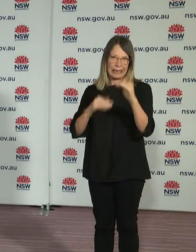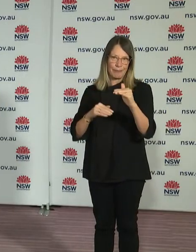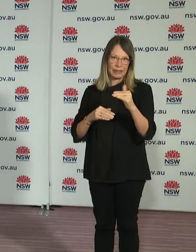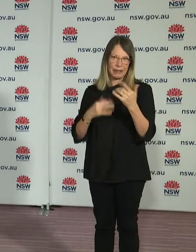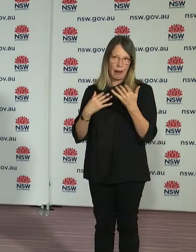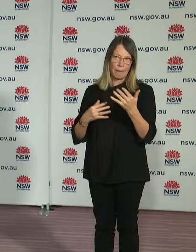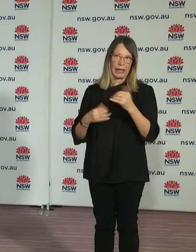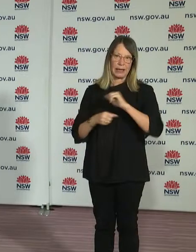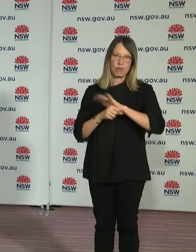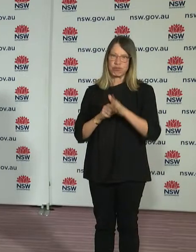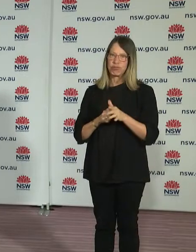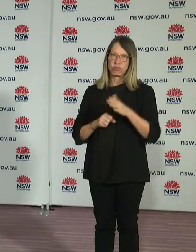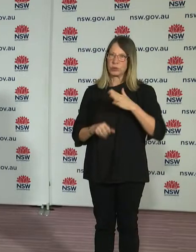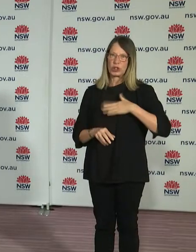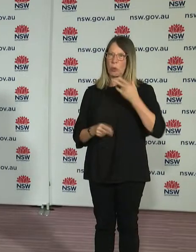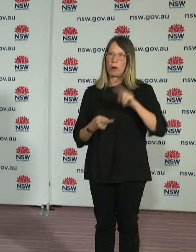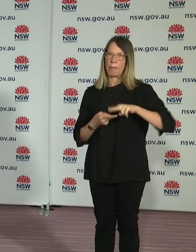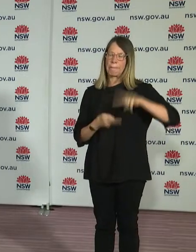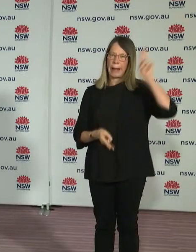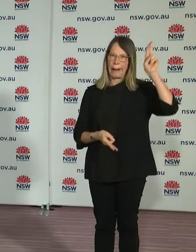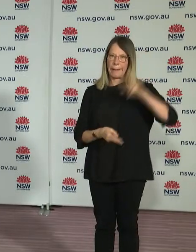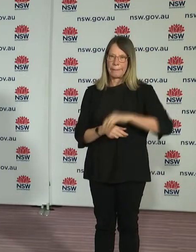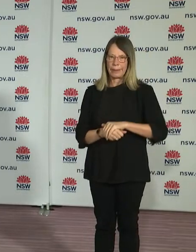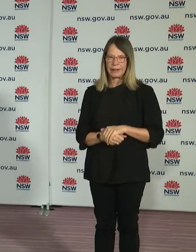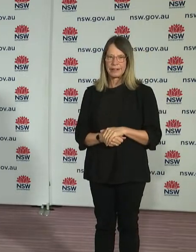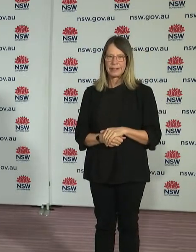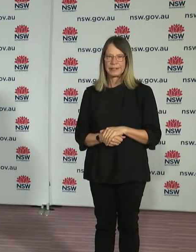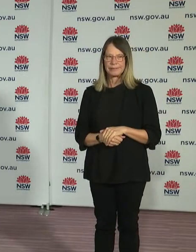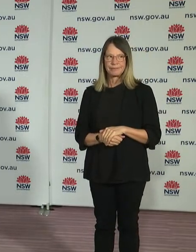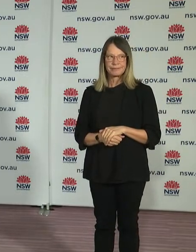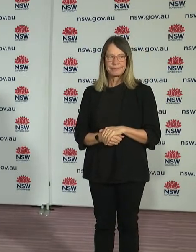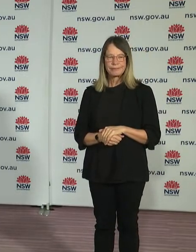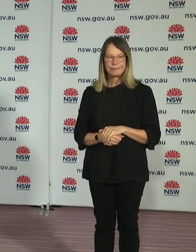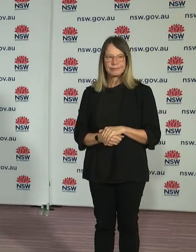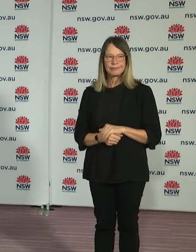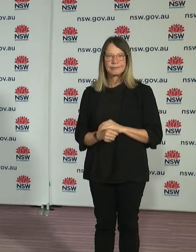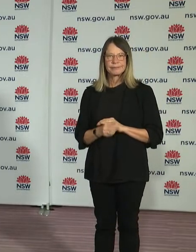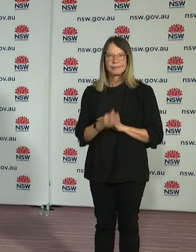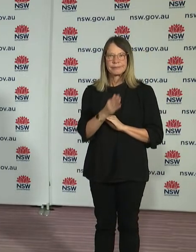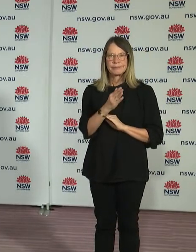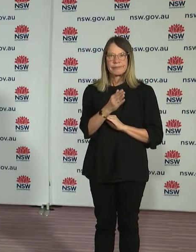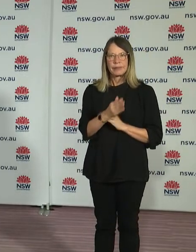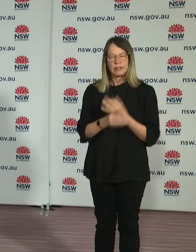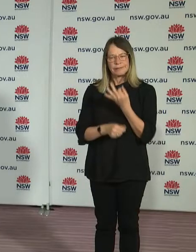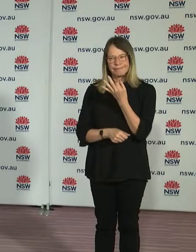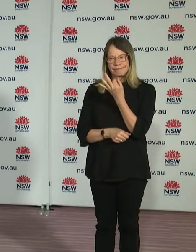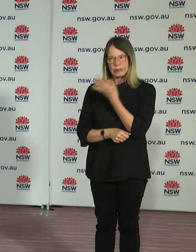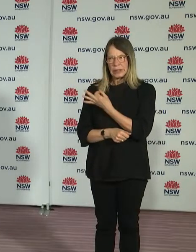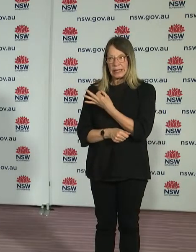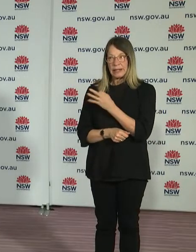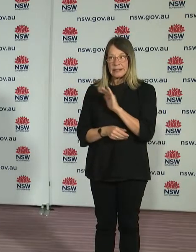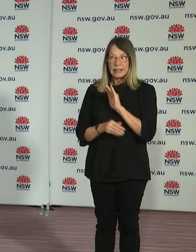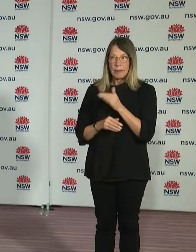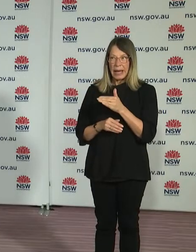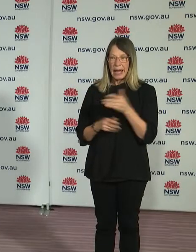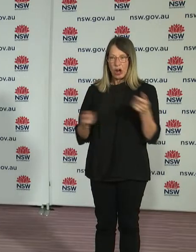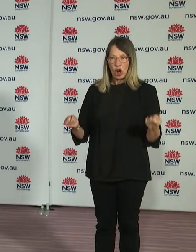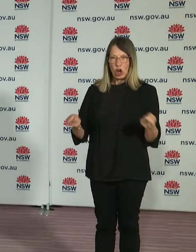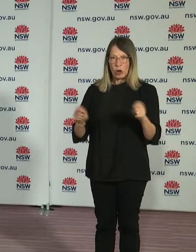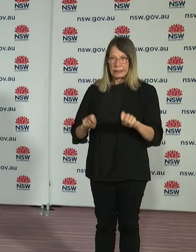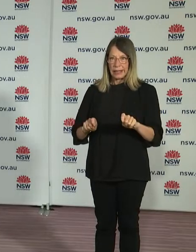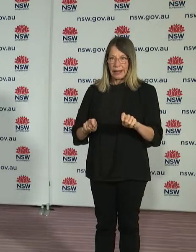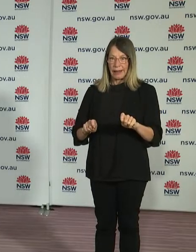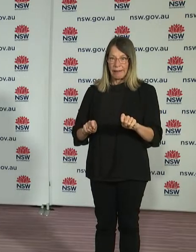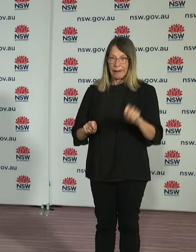if I can just follow what the Premier was saying about lockdowns post-October 11. So are we ruling out any localised lockdown, even of a rural